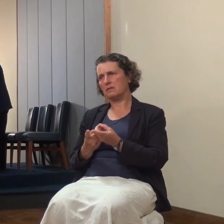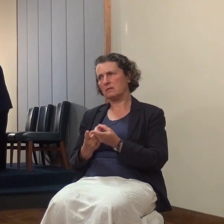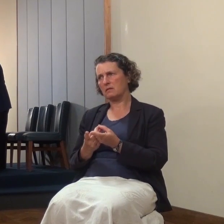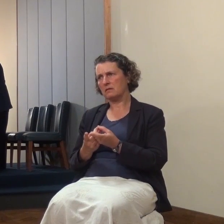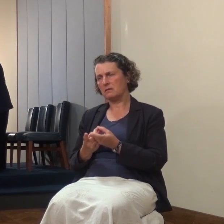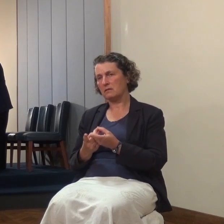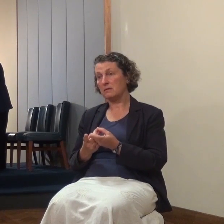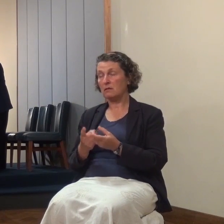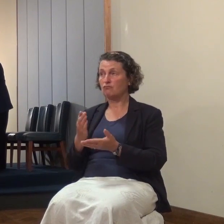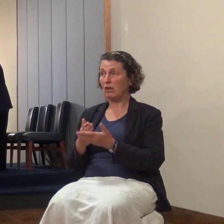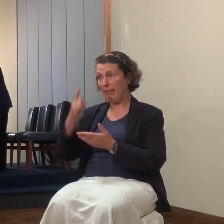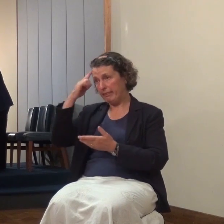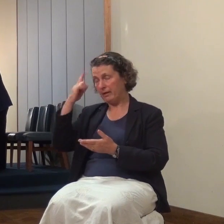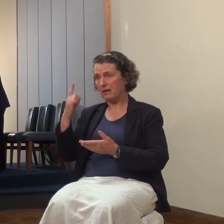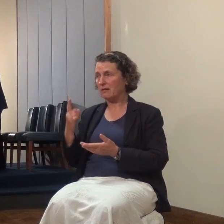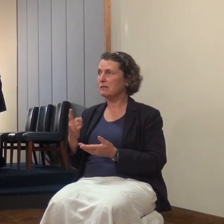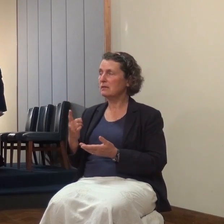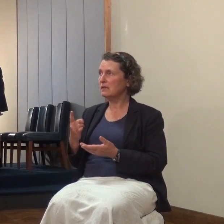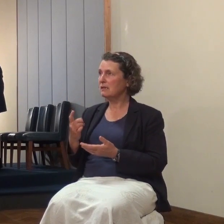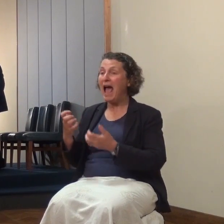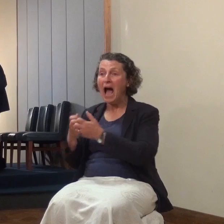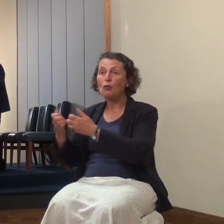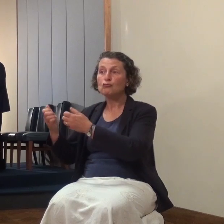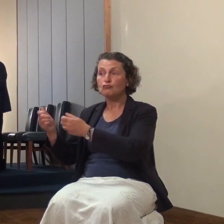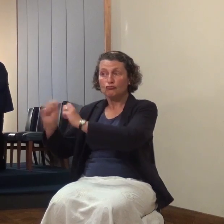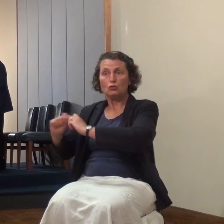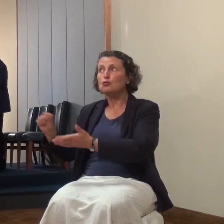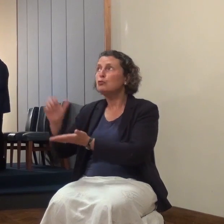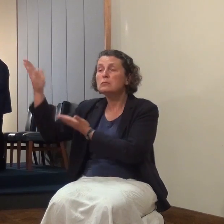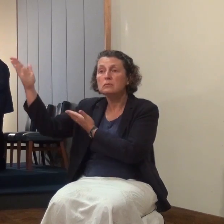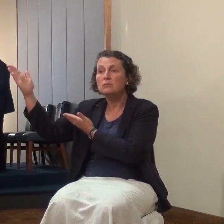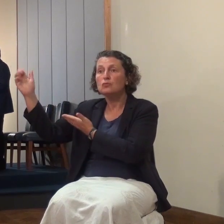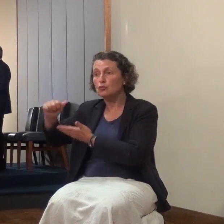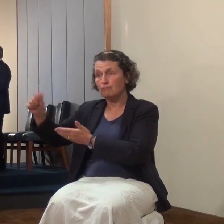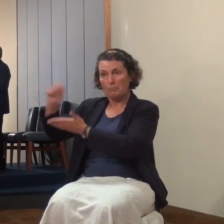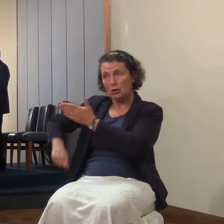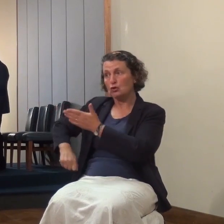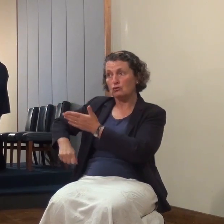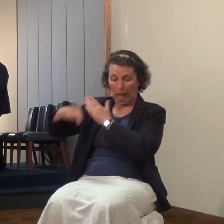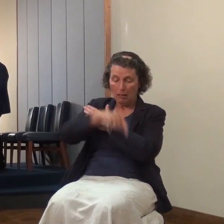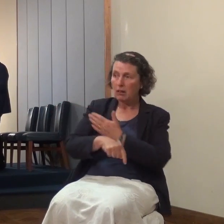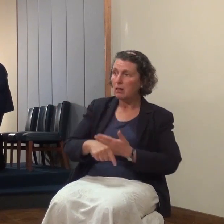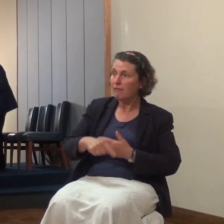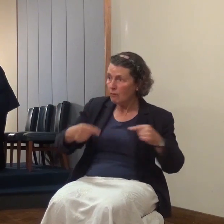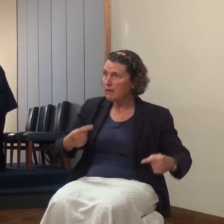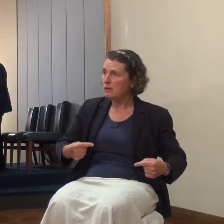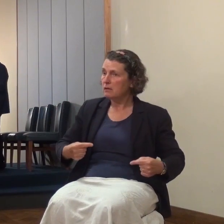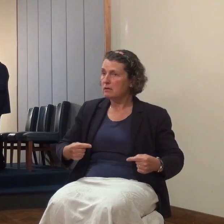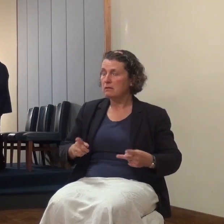but wrath from God given our sin. We know that as saints we have squandered much light,